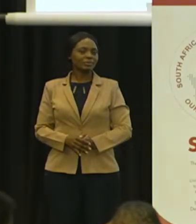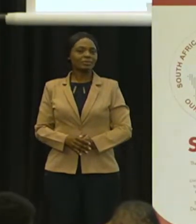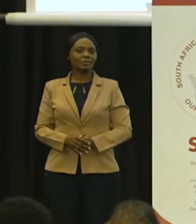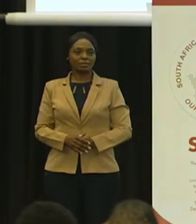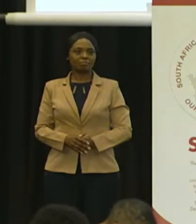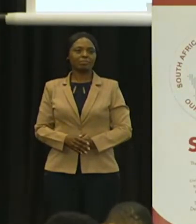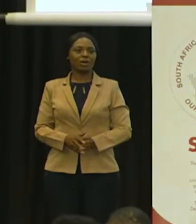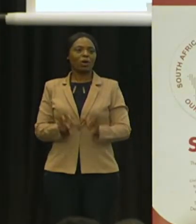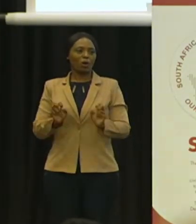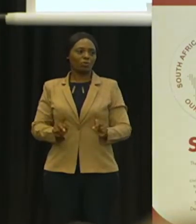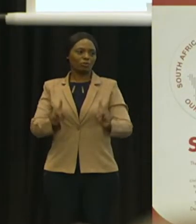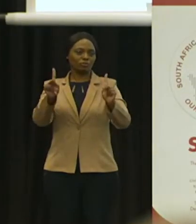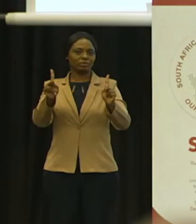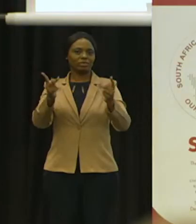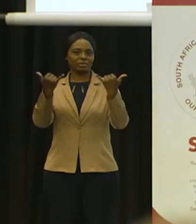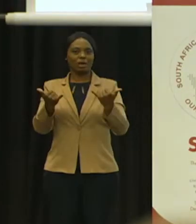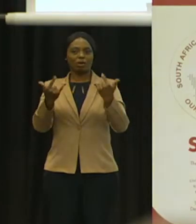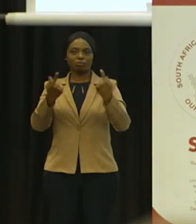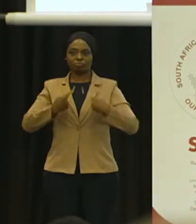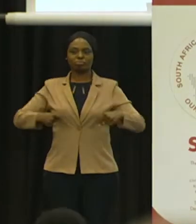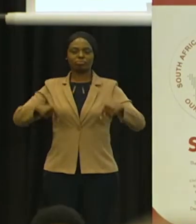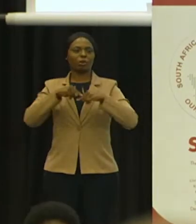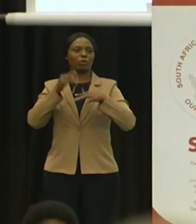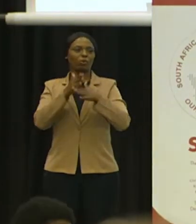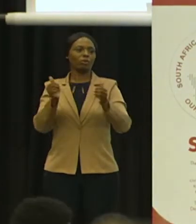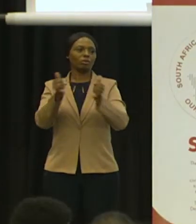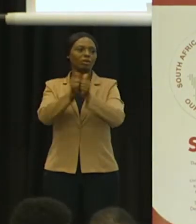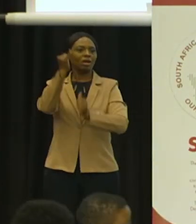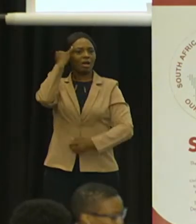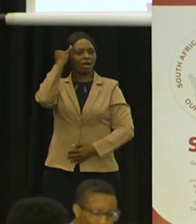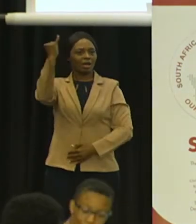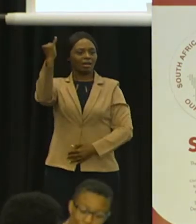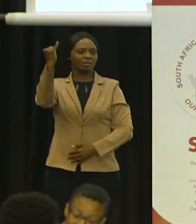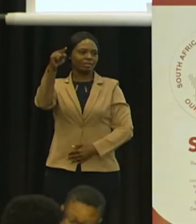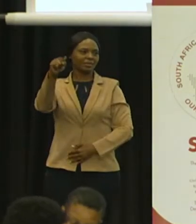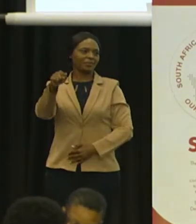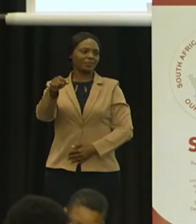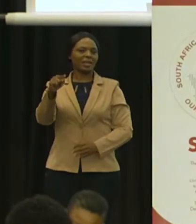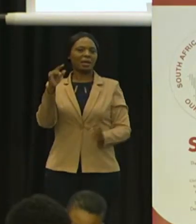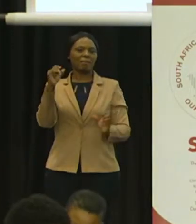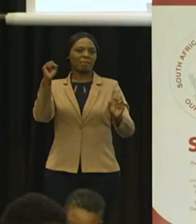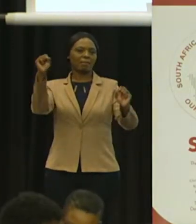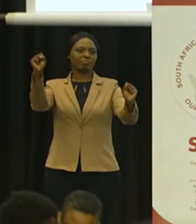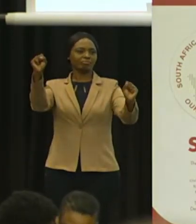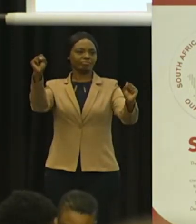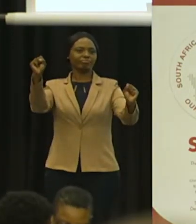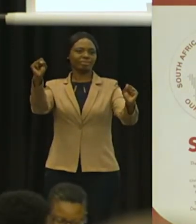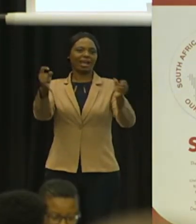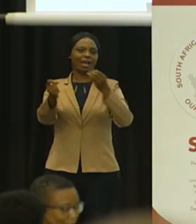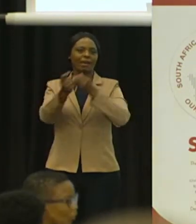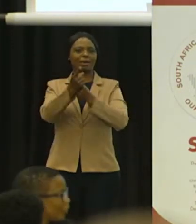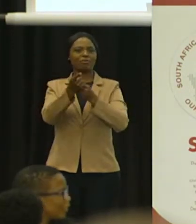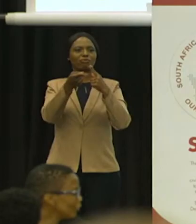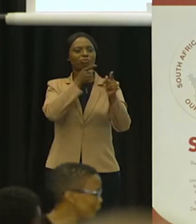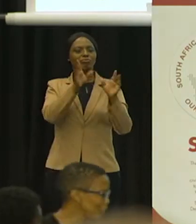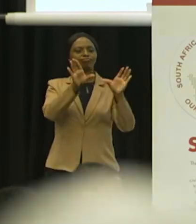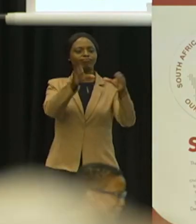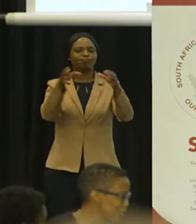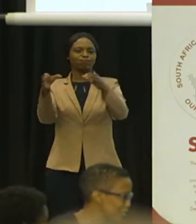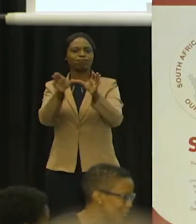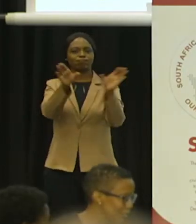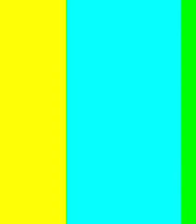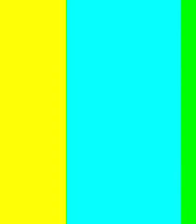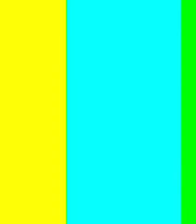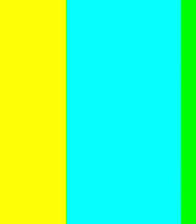for us colleagues now to at least get an idea of what transpired in different breakaway